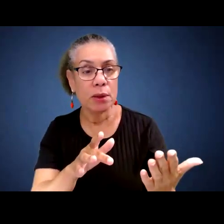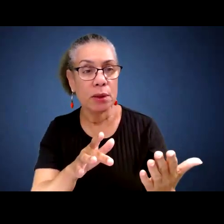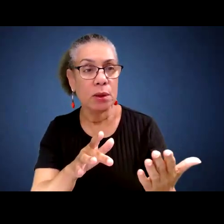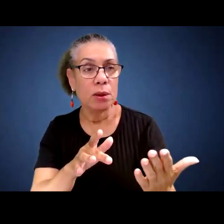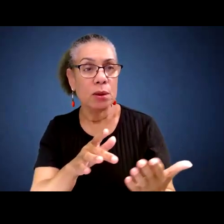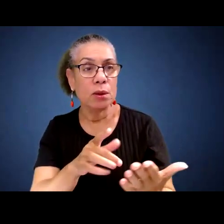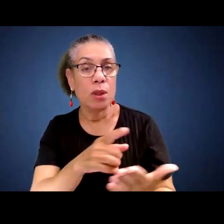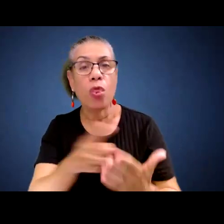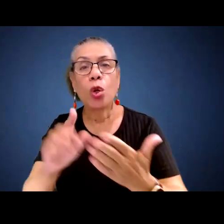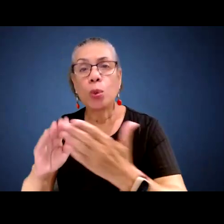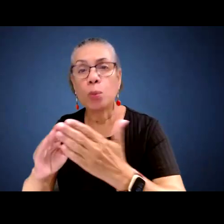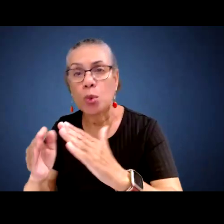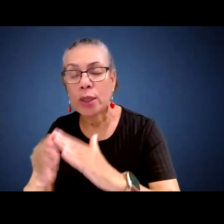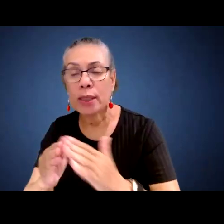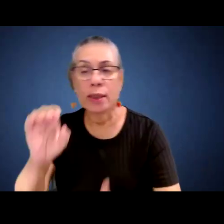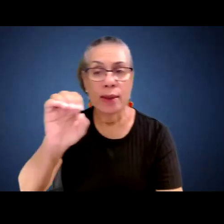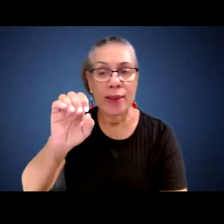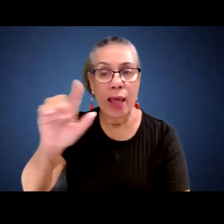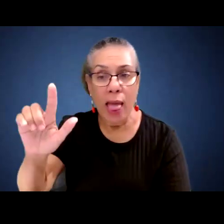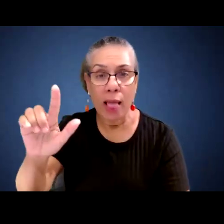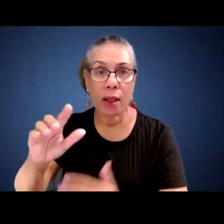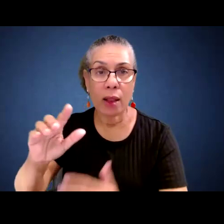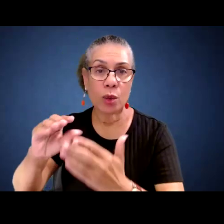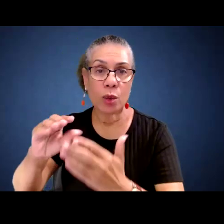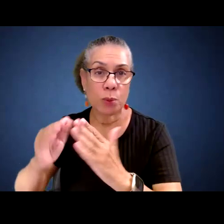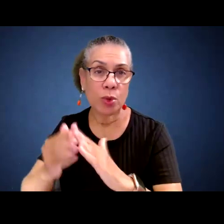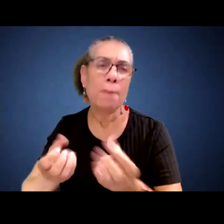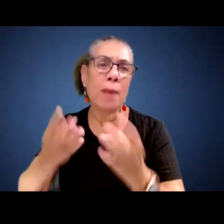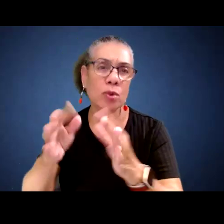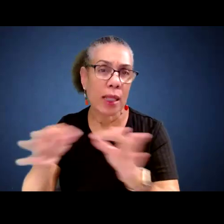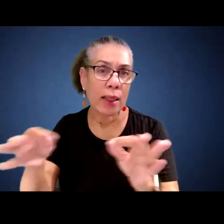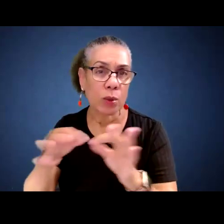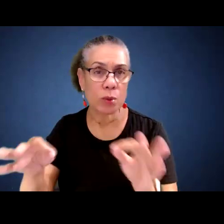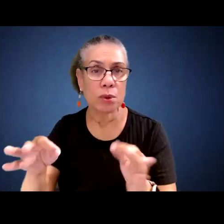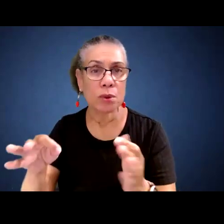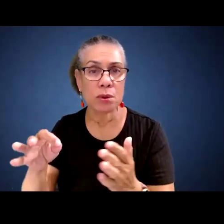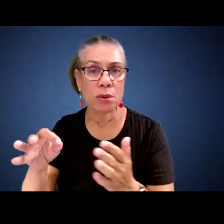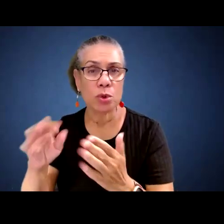those communities, ELL communities. Mhm. Okay.